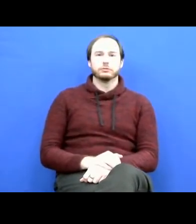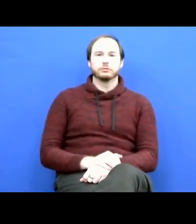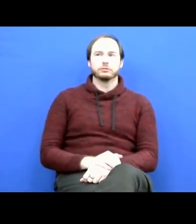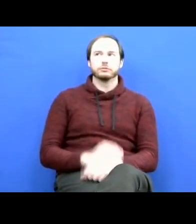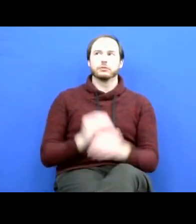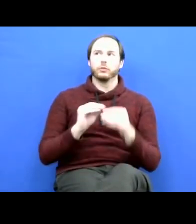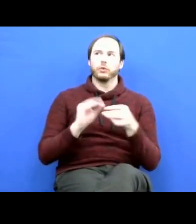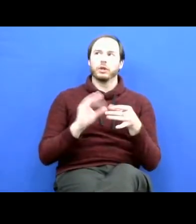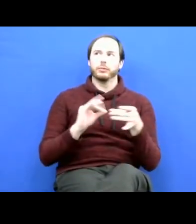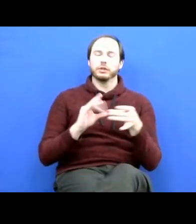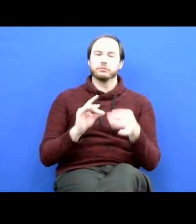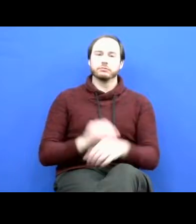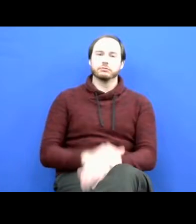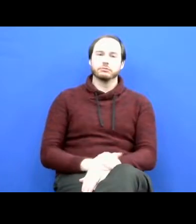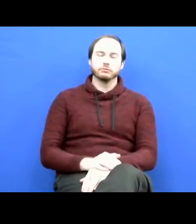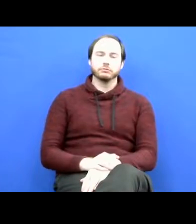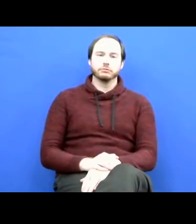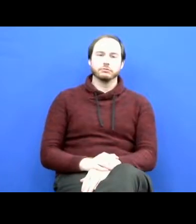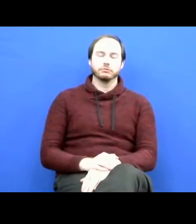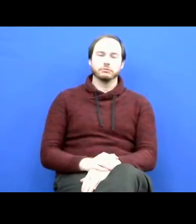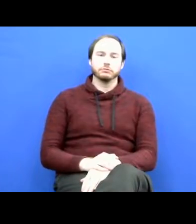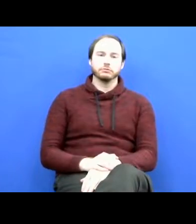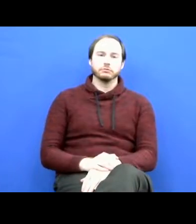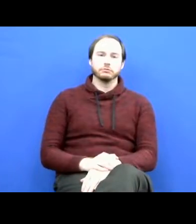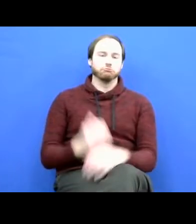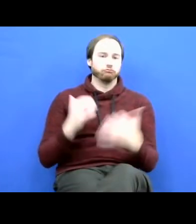Anyone else?